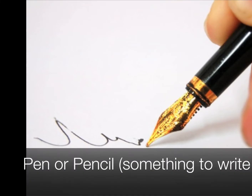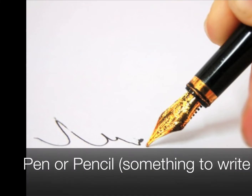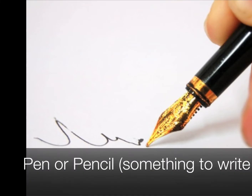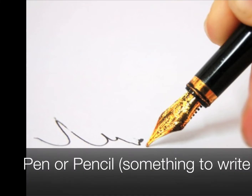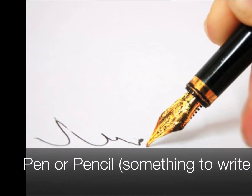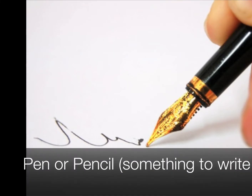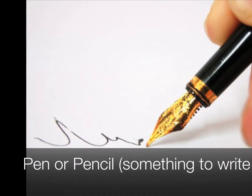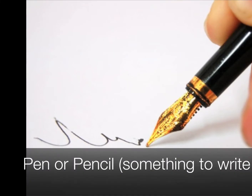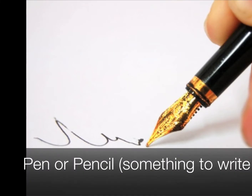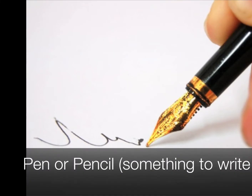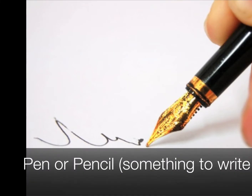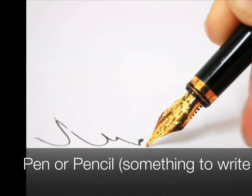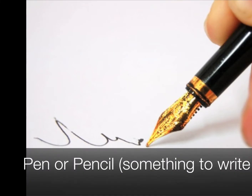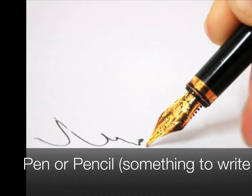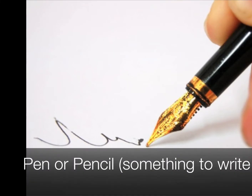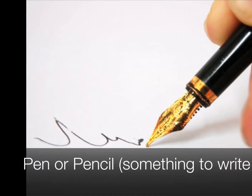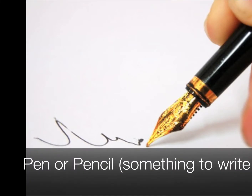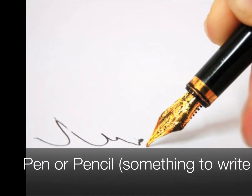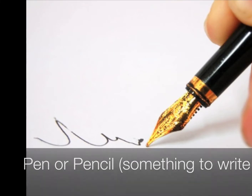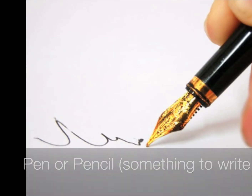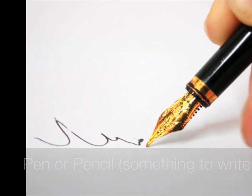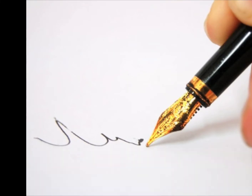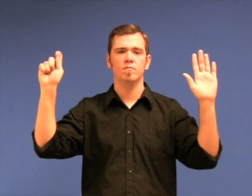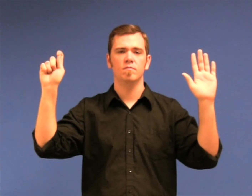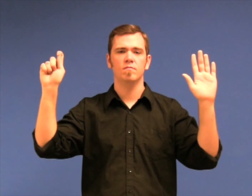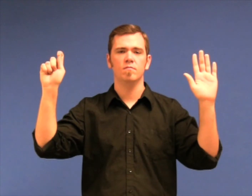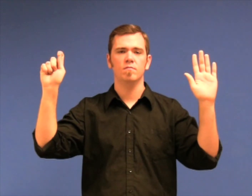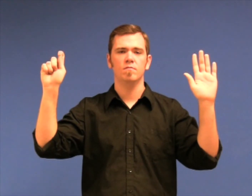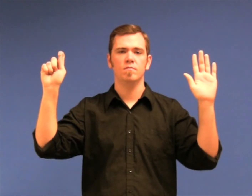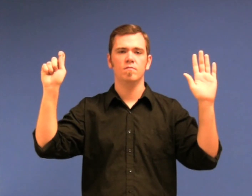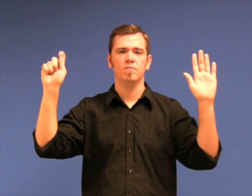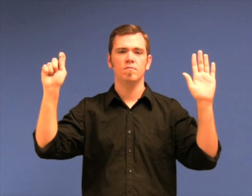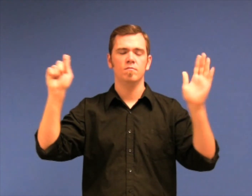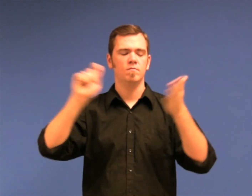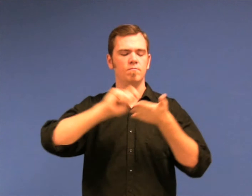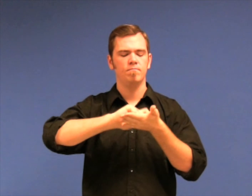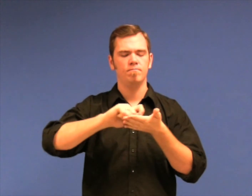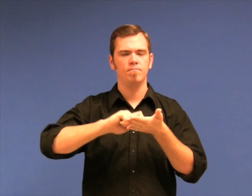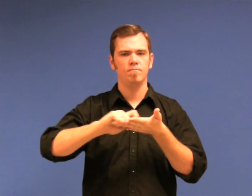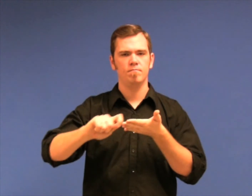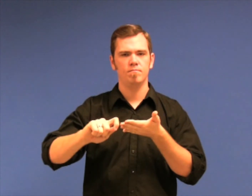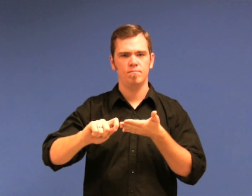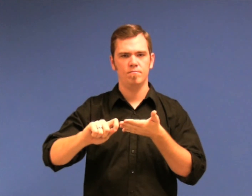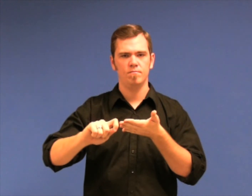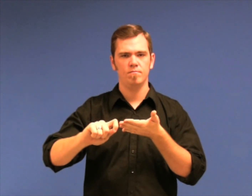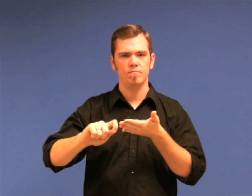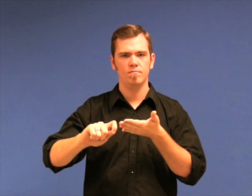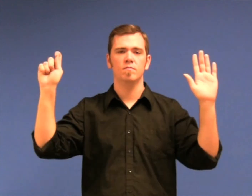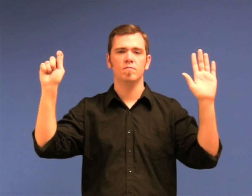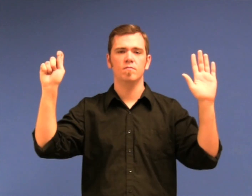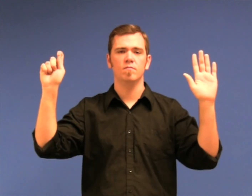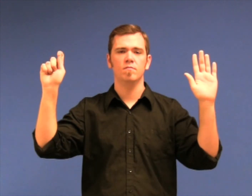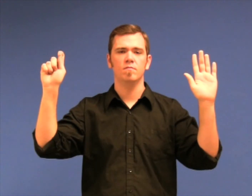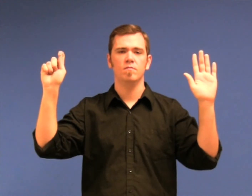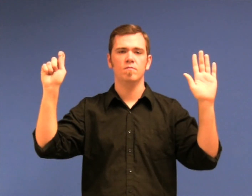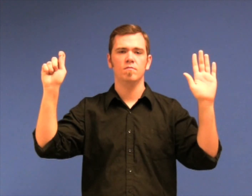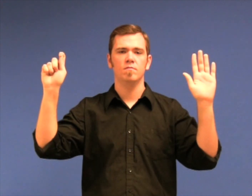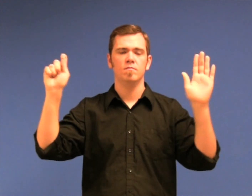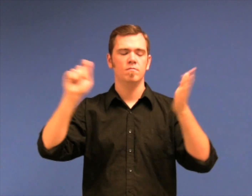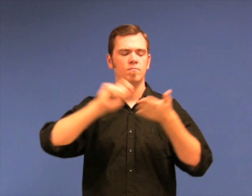All right, now if you're just wanting a writing utensil, a pen or a pencil, you would just have to sign this, pencil or pen. So,